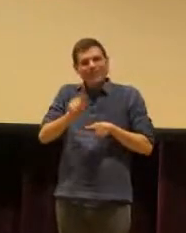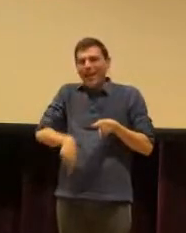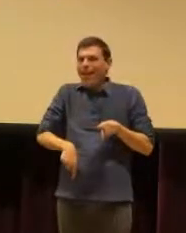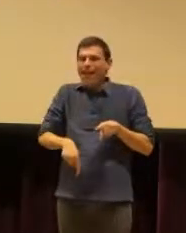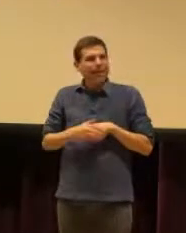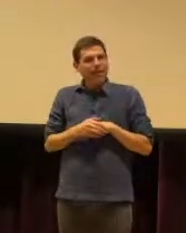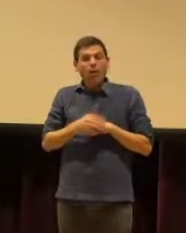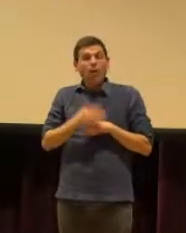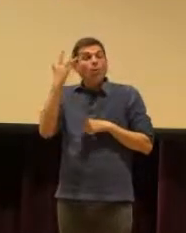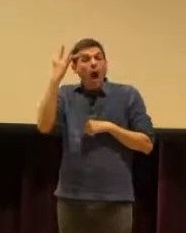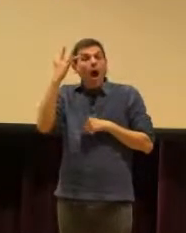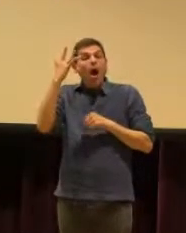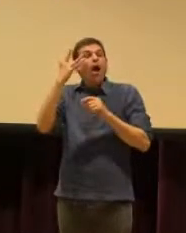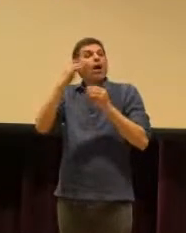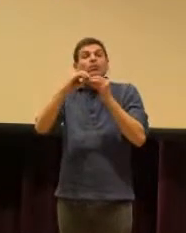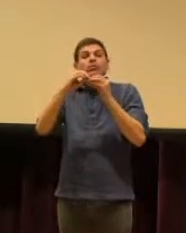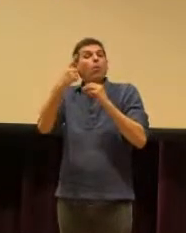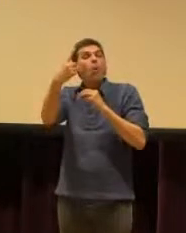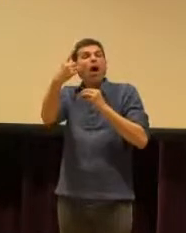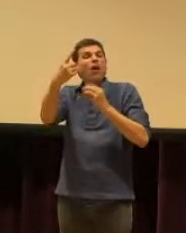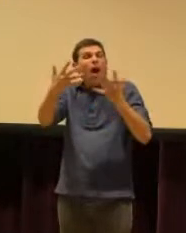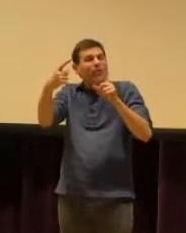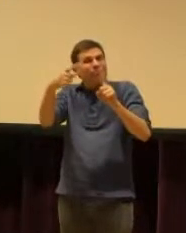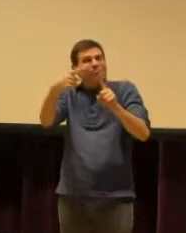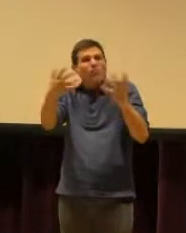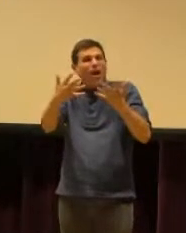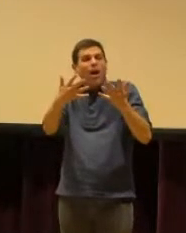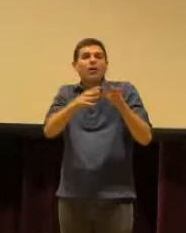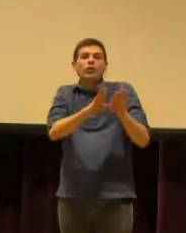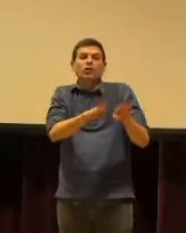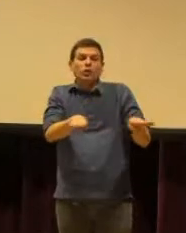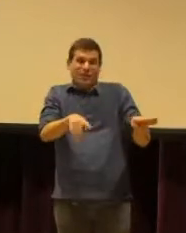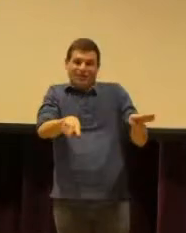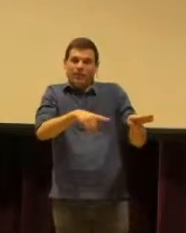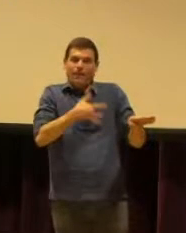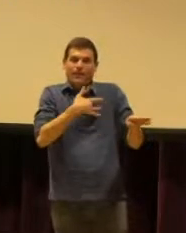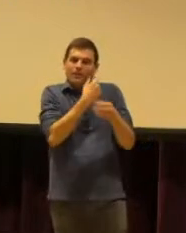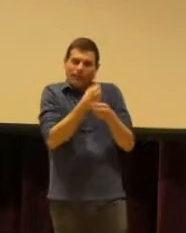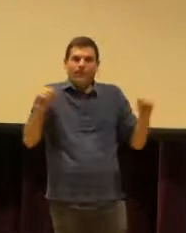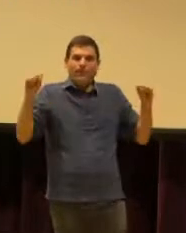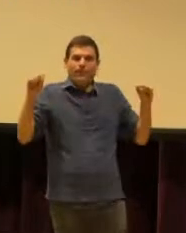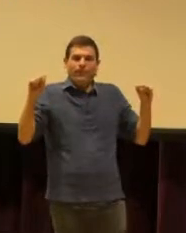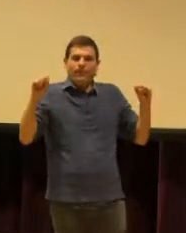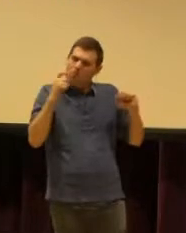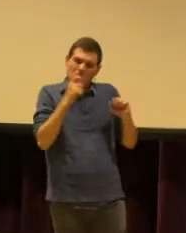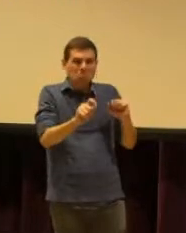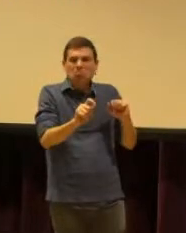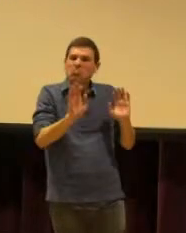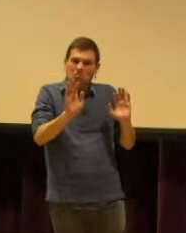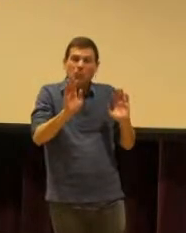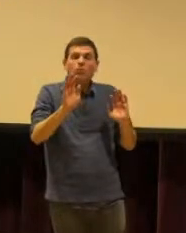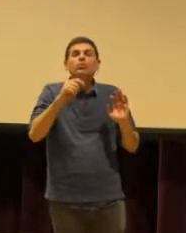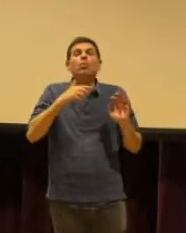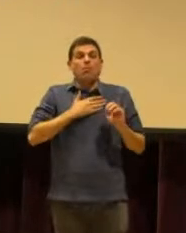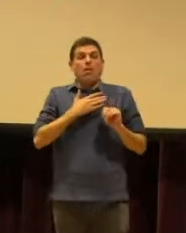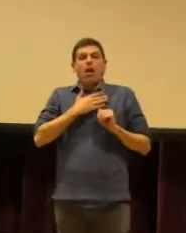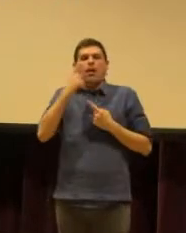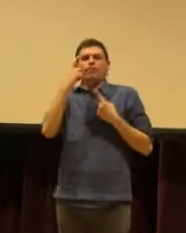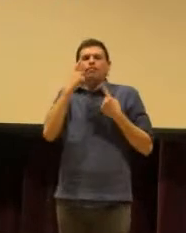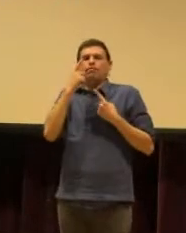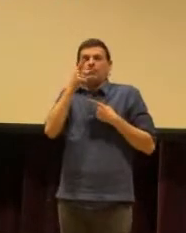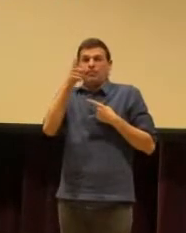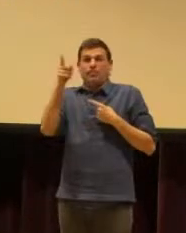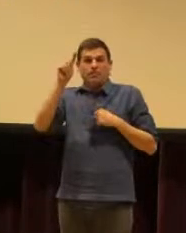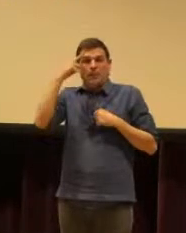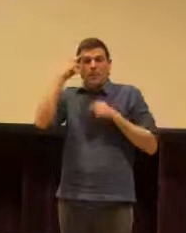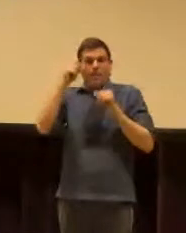is keeping children safe. So for me, it's kind of looking at what can these government organizations offer us and